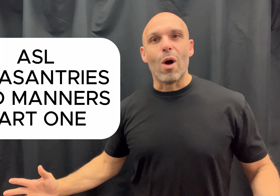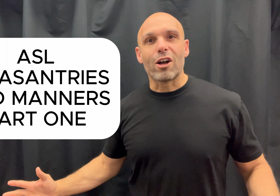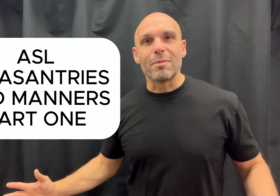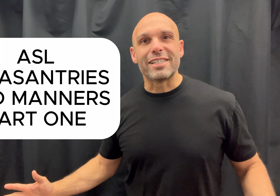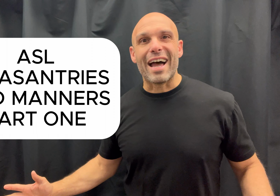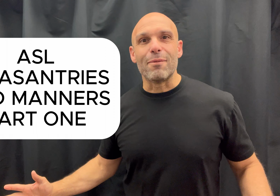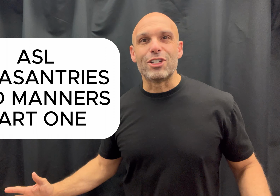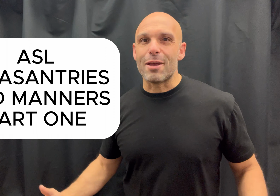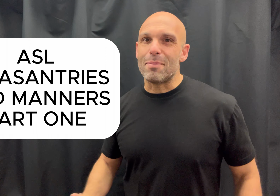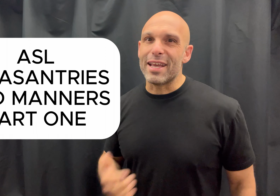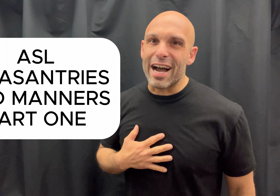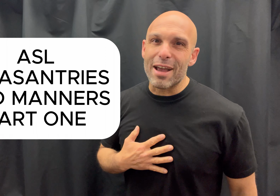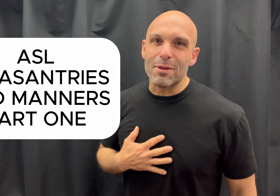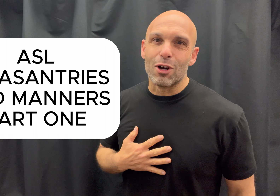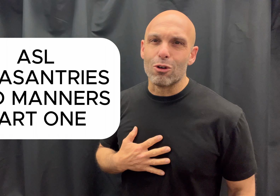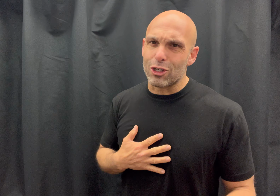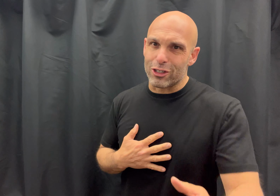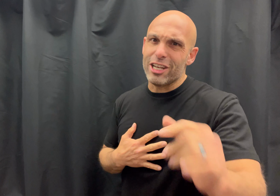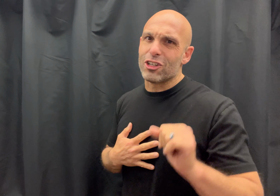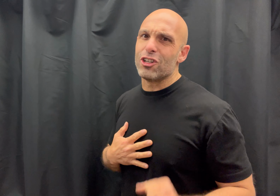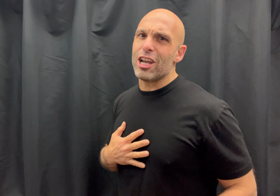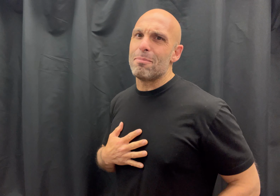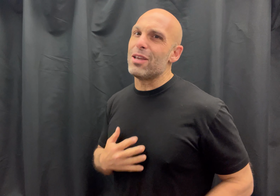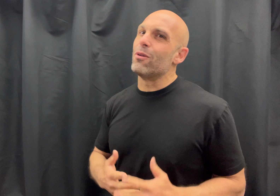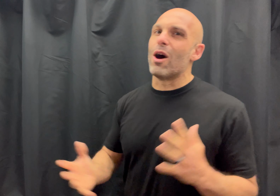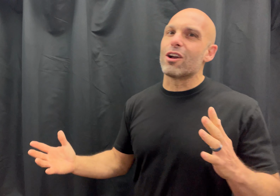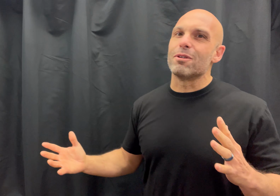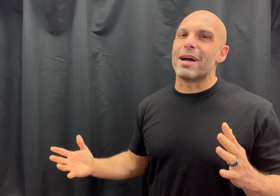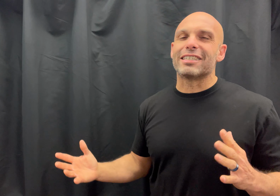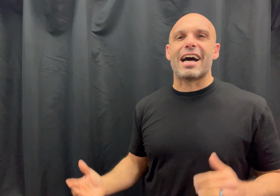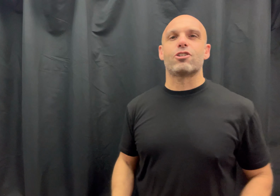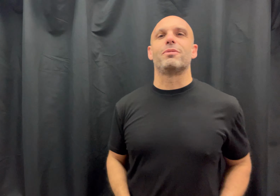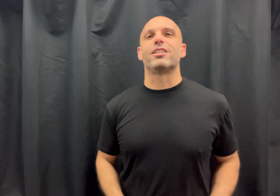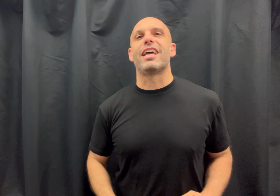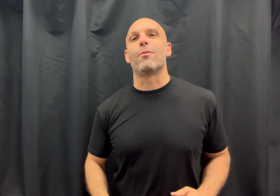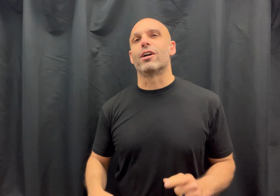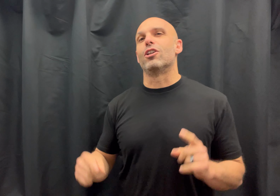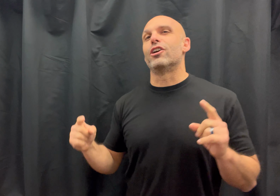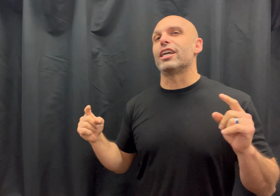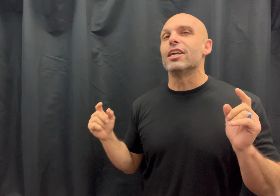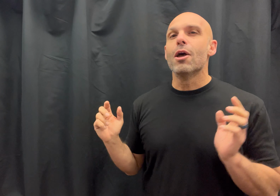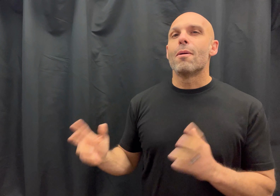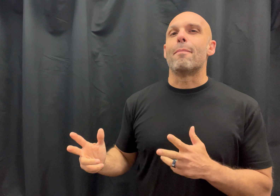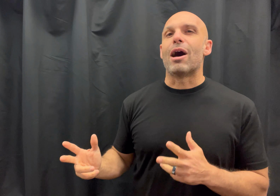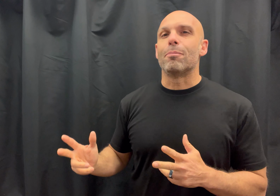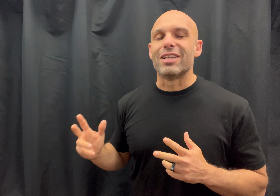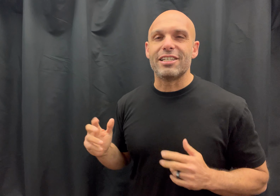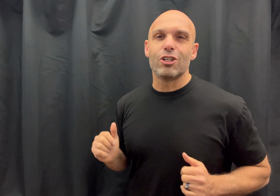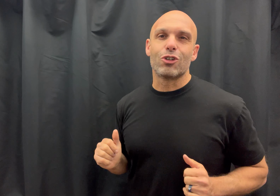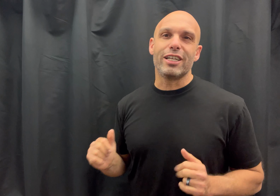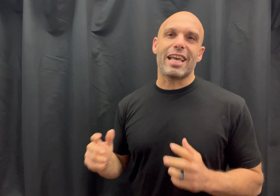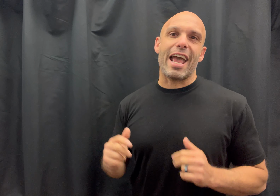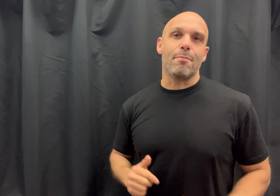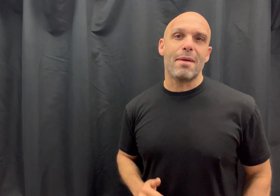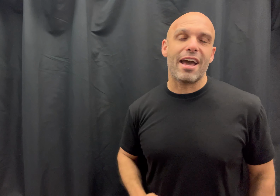Welcome to Sign with JP. I am your host, your teacher, JP, and welcome to my classroom. And today we are learning about pleasantries and